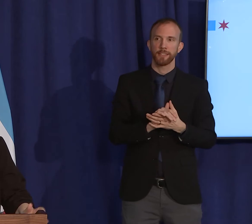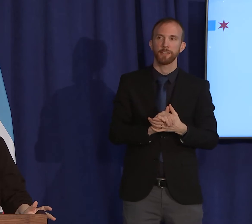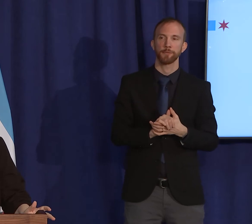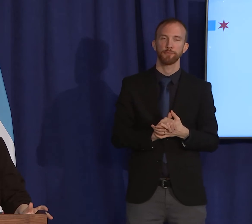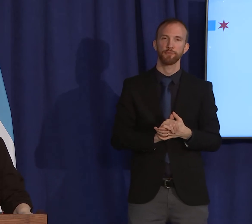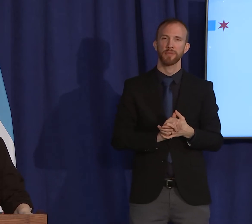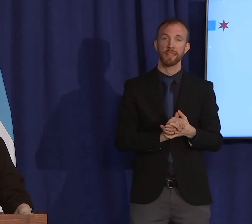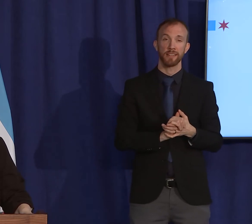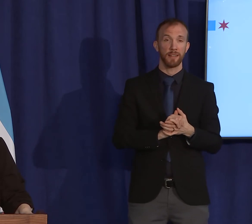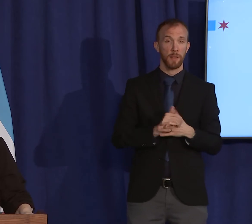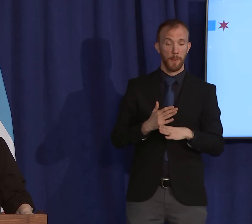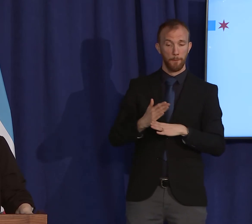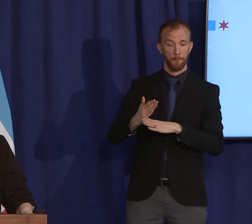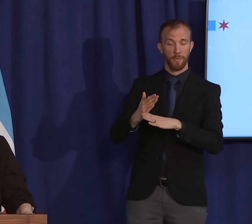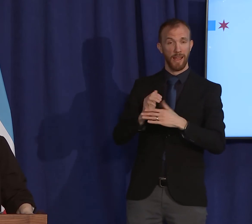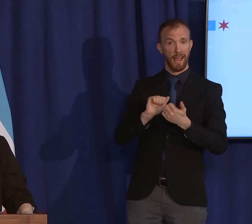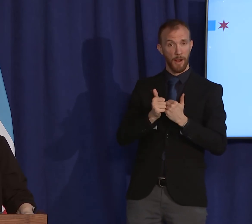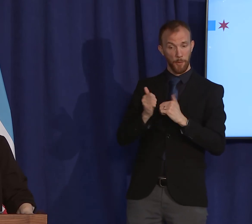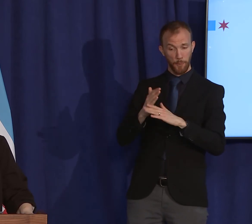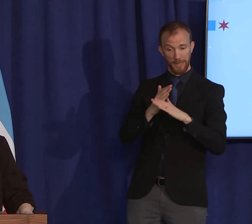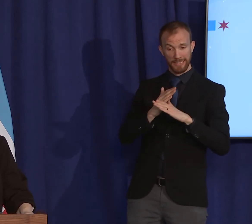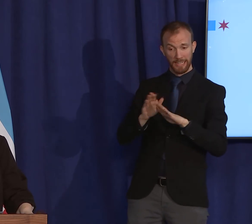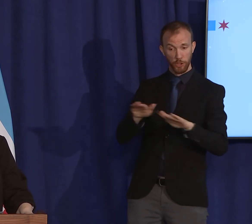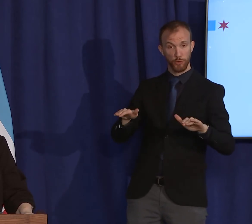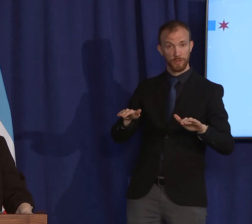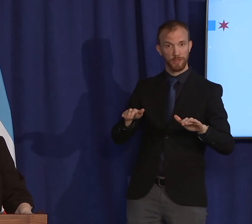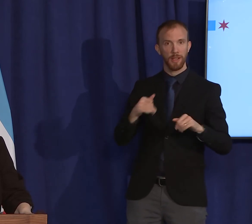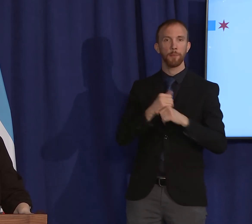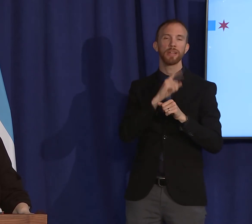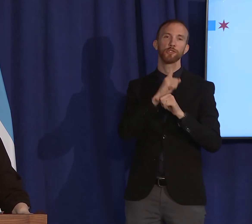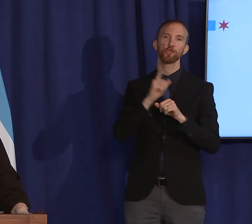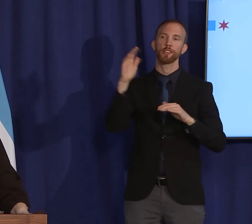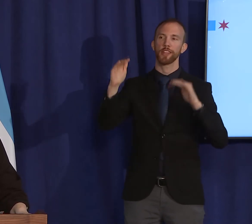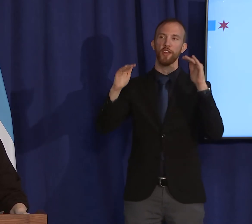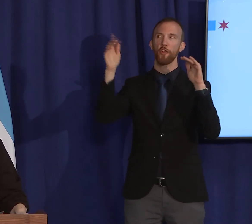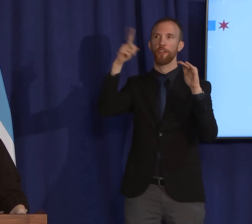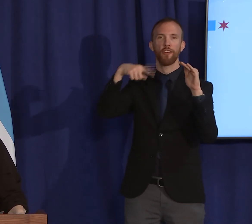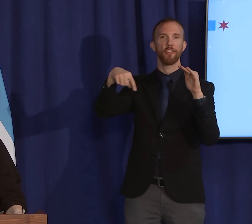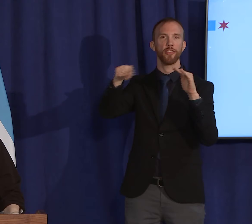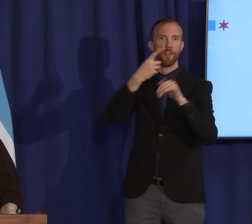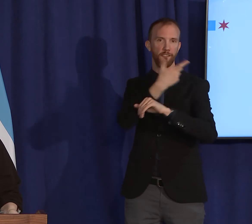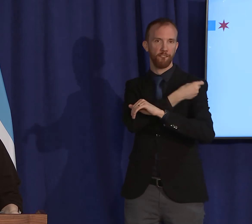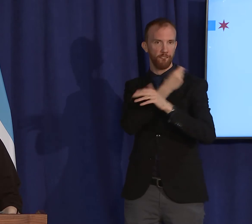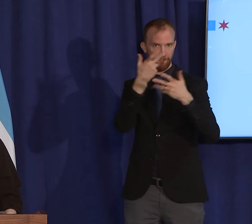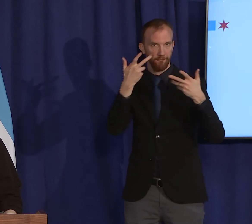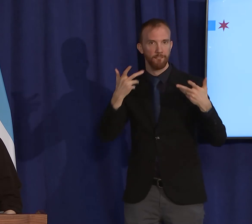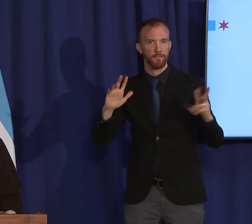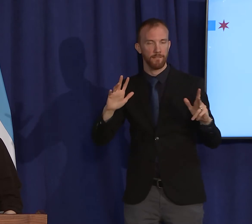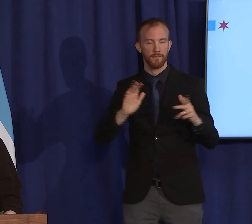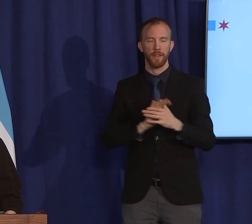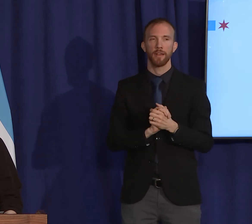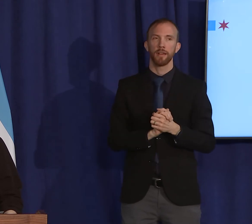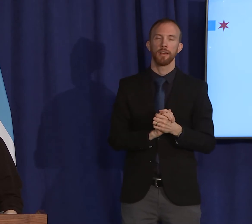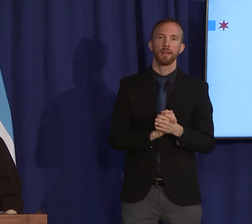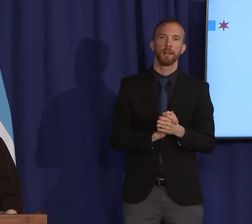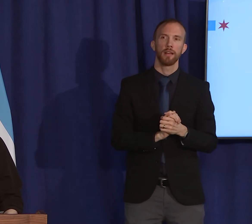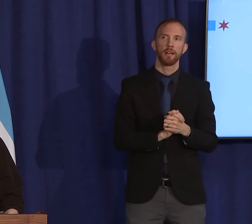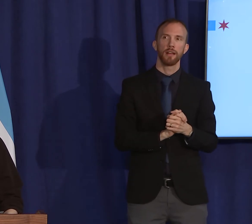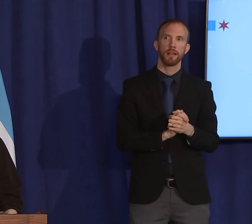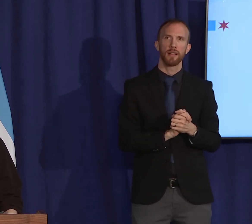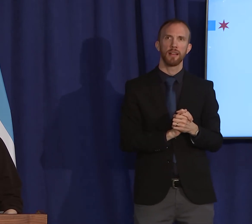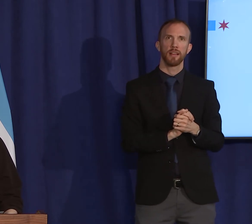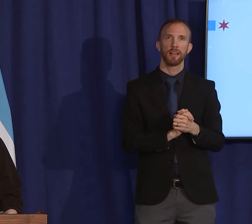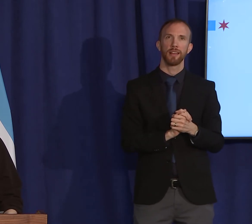to protect children is for all the adults around them to be vaccinated. And I think certainly